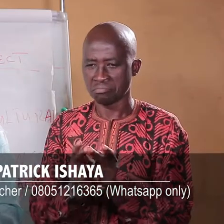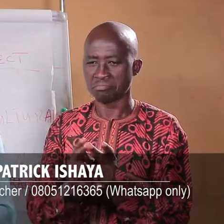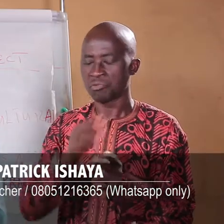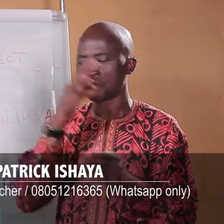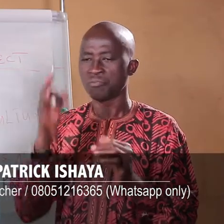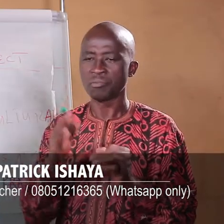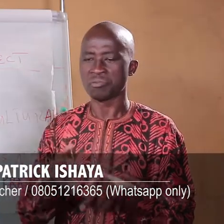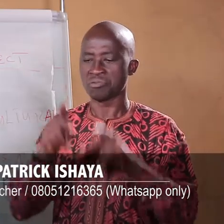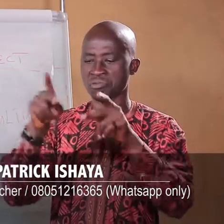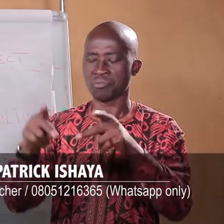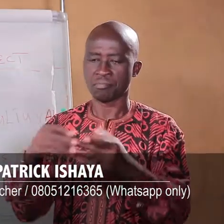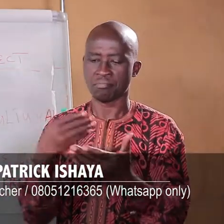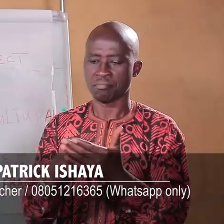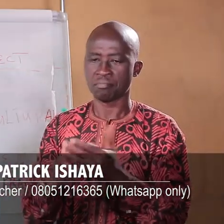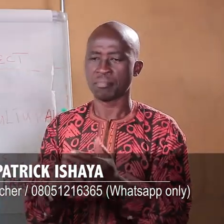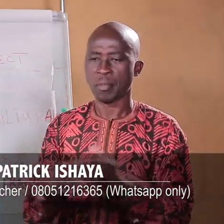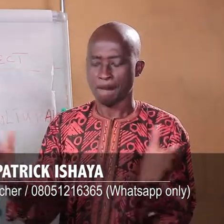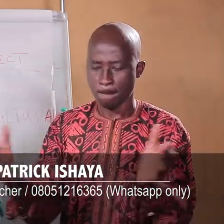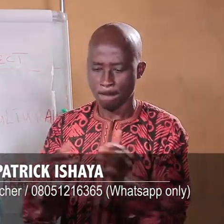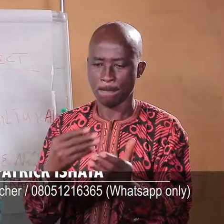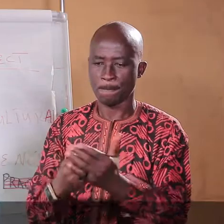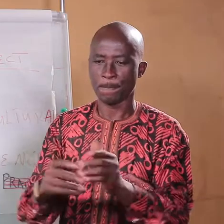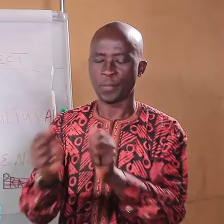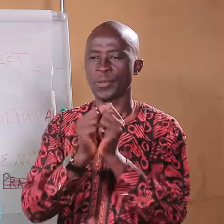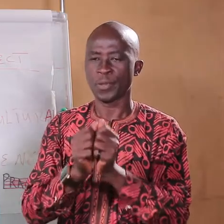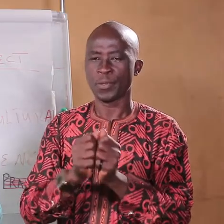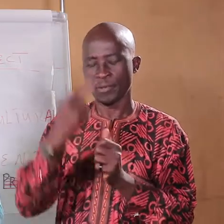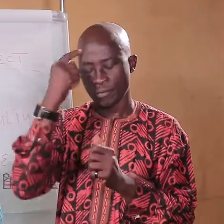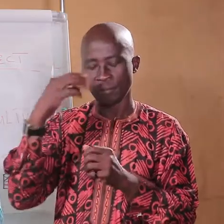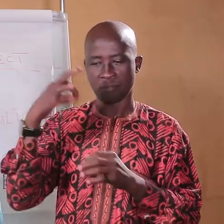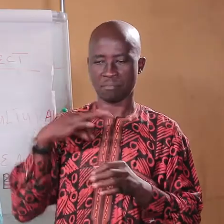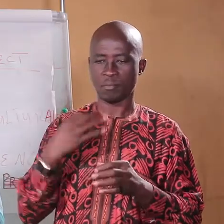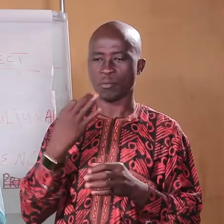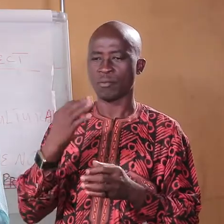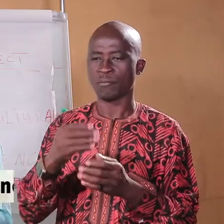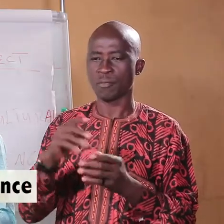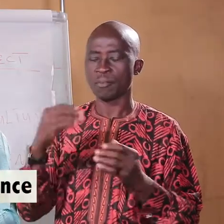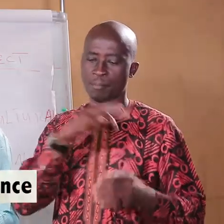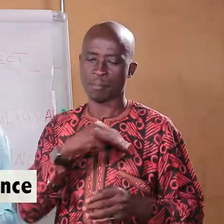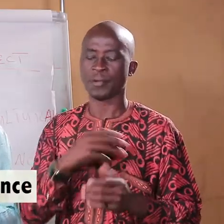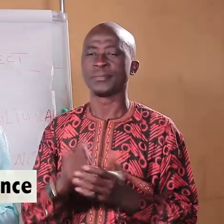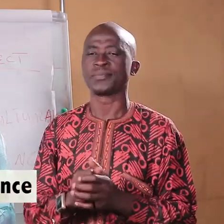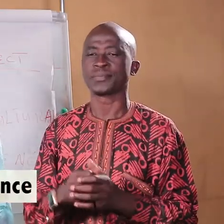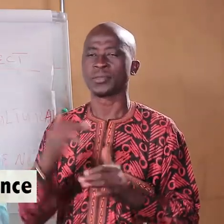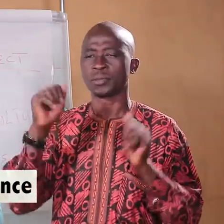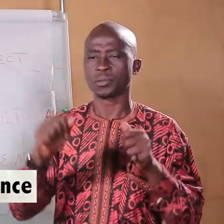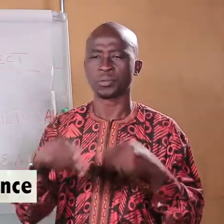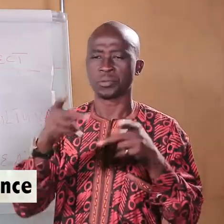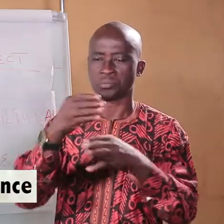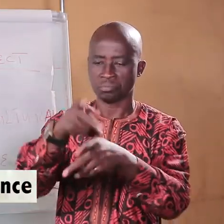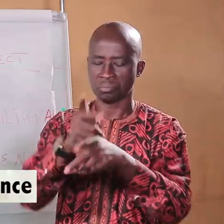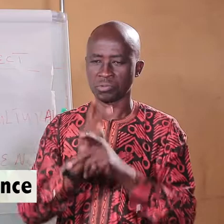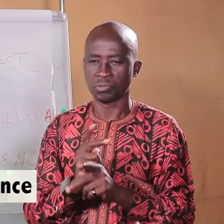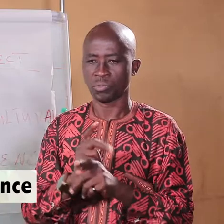pooling their resources together at the end of the day for the benefit of their members. They can be given